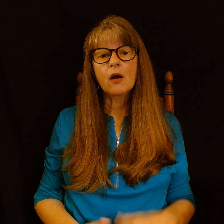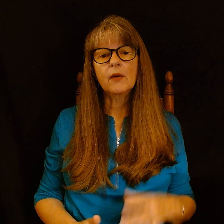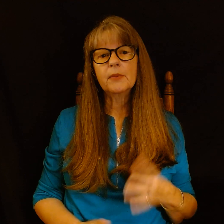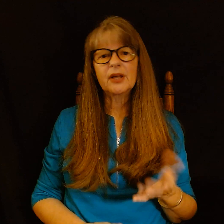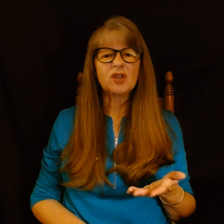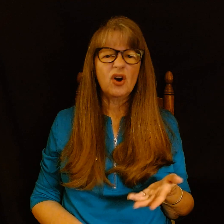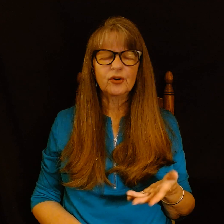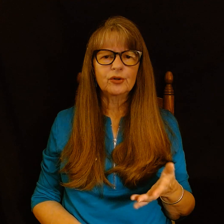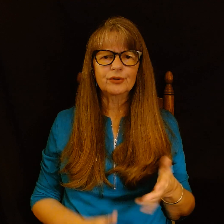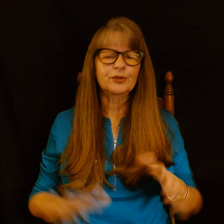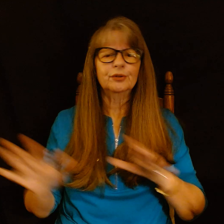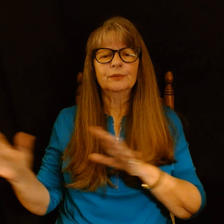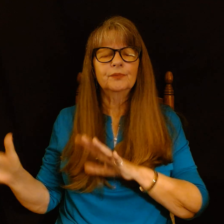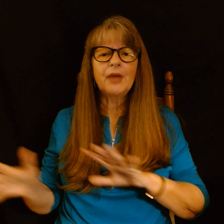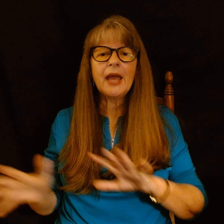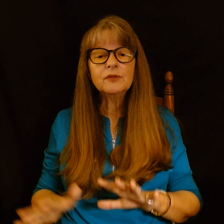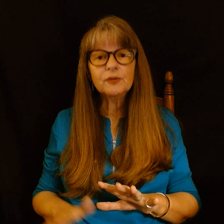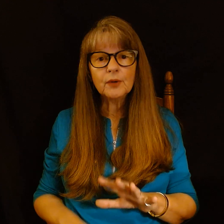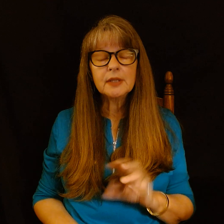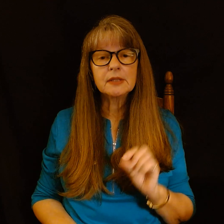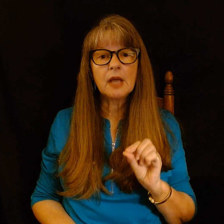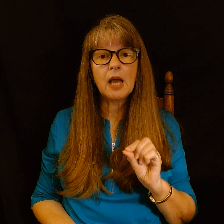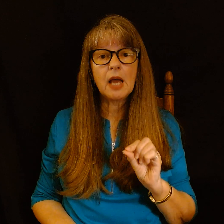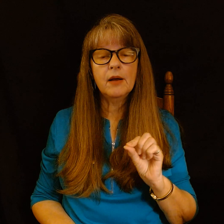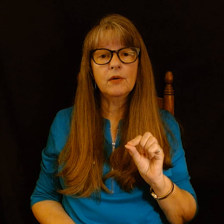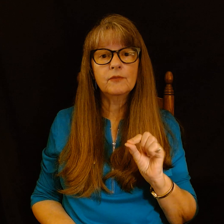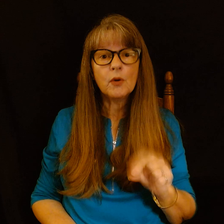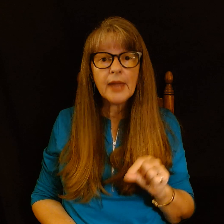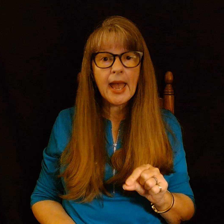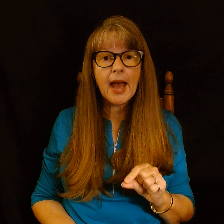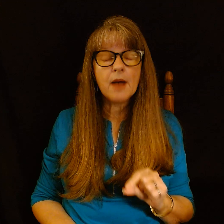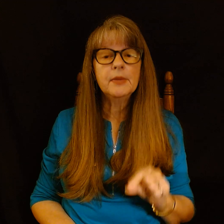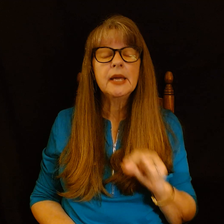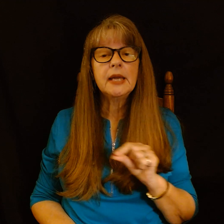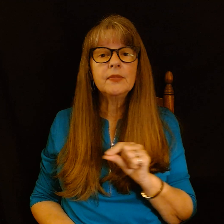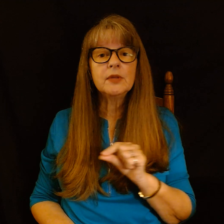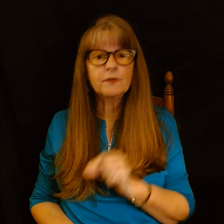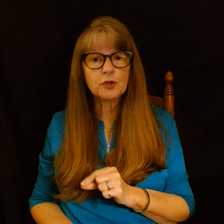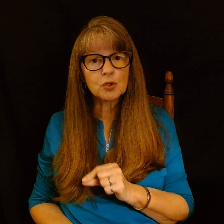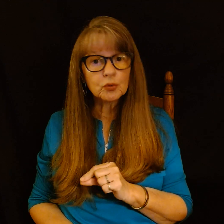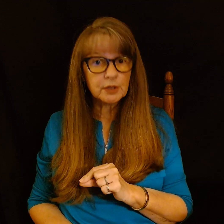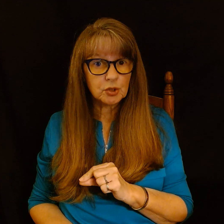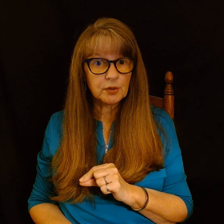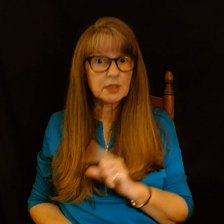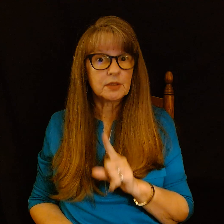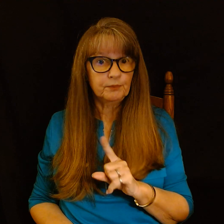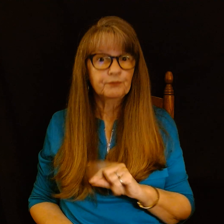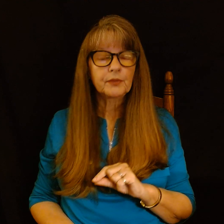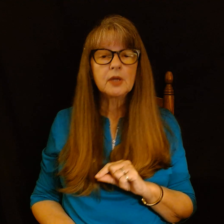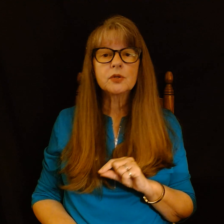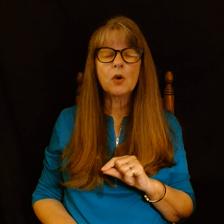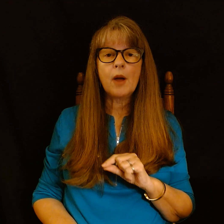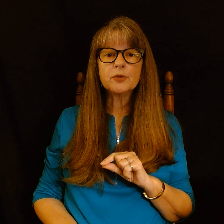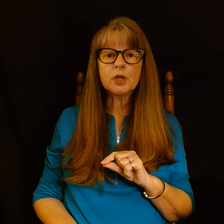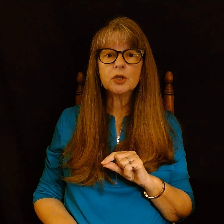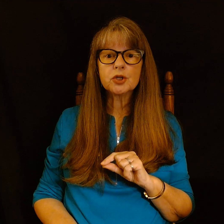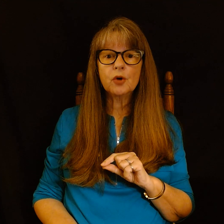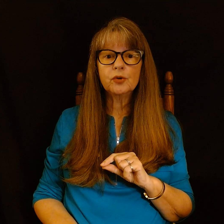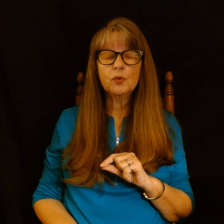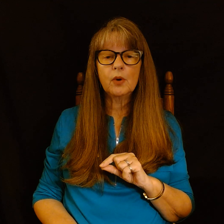that's honors, or they have different vocab in the different school districts. So I'm just going to show you what it would